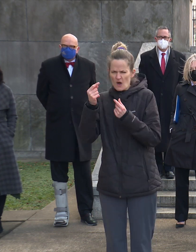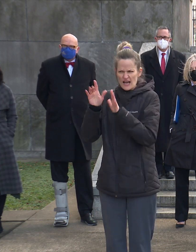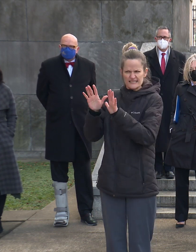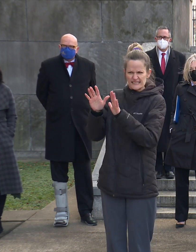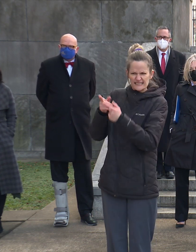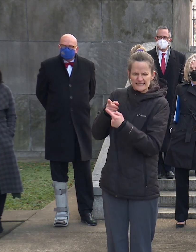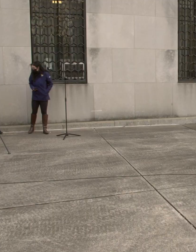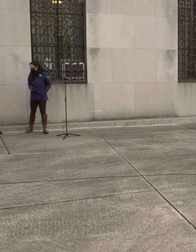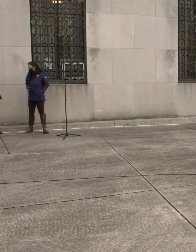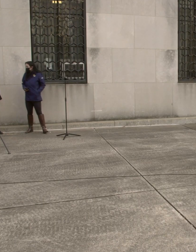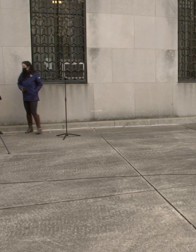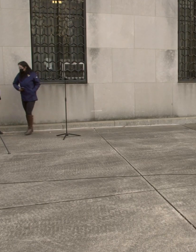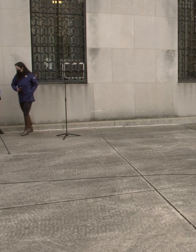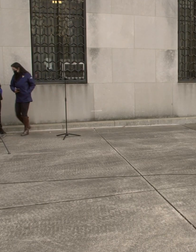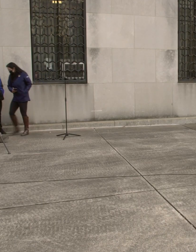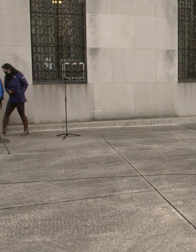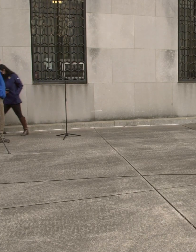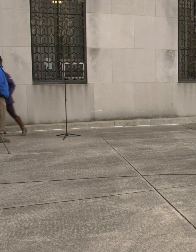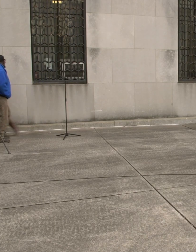future.